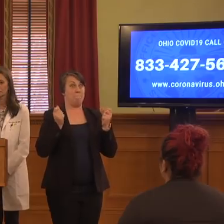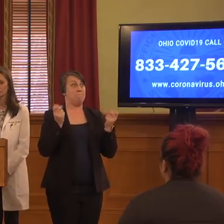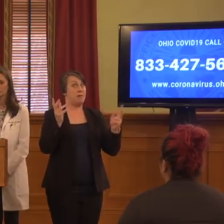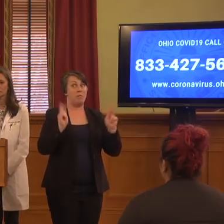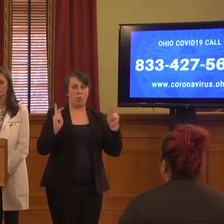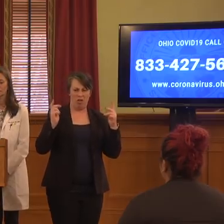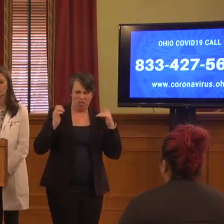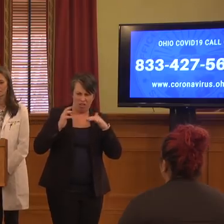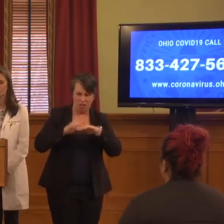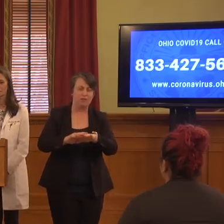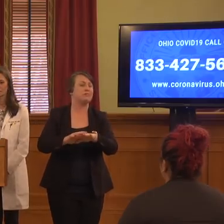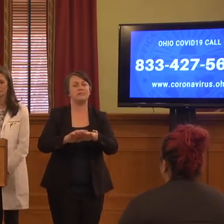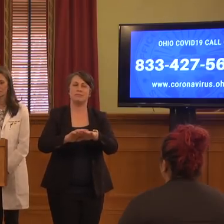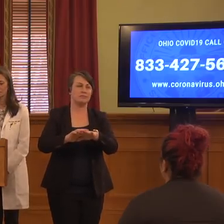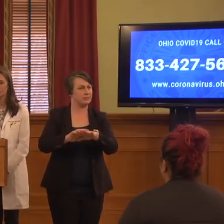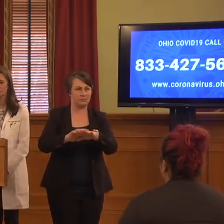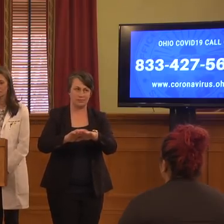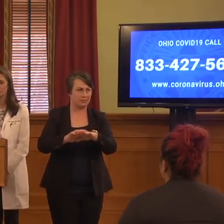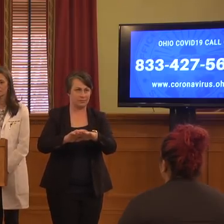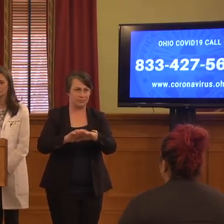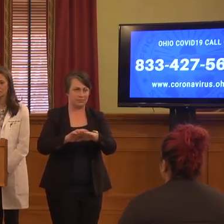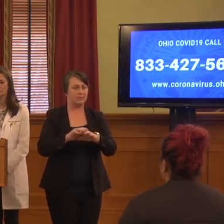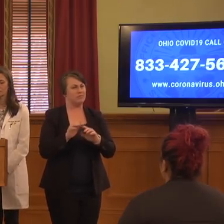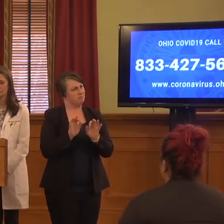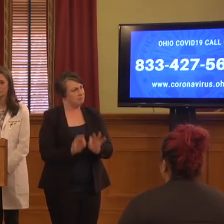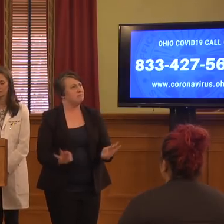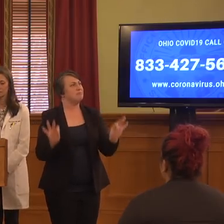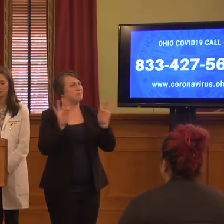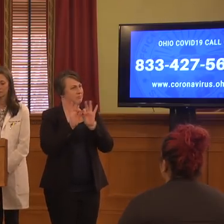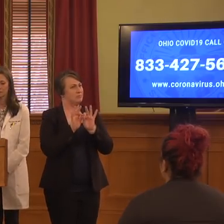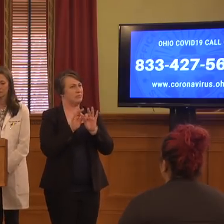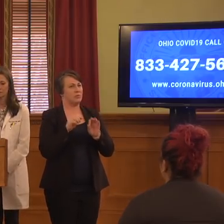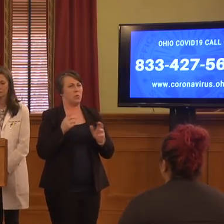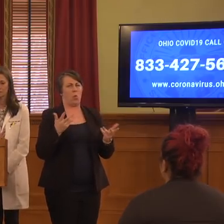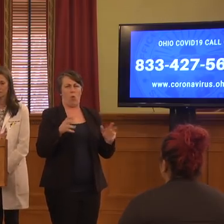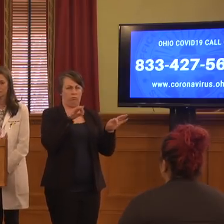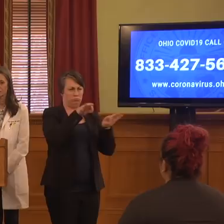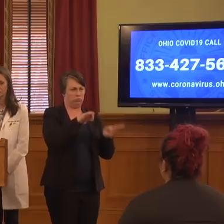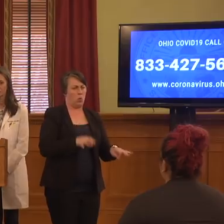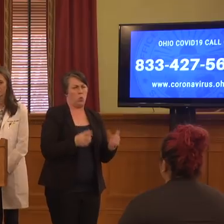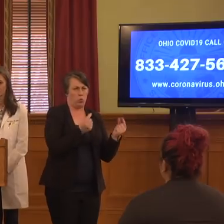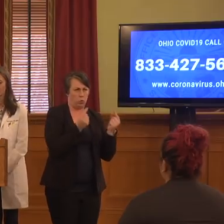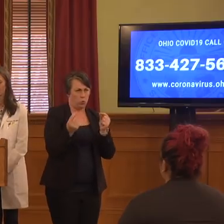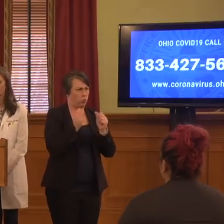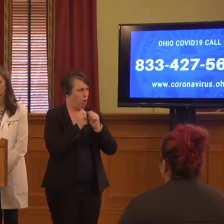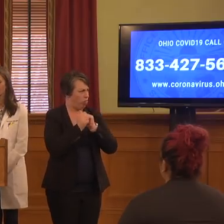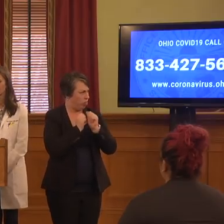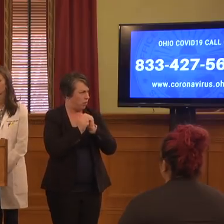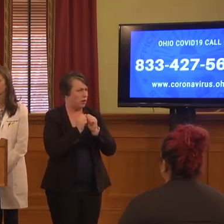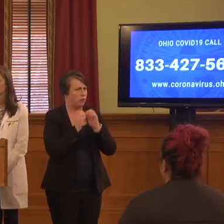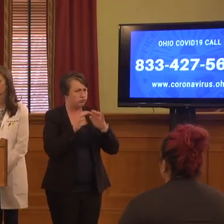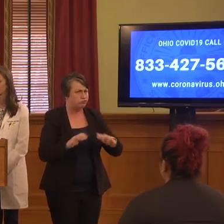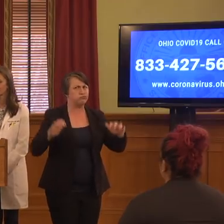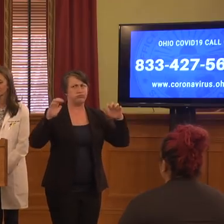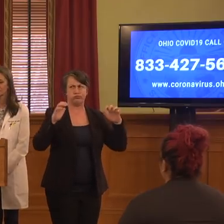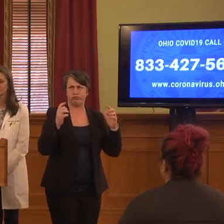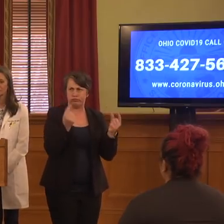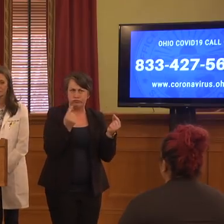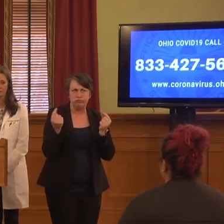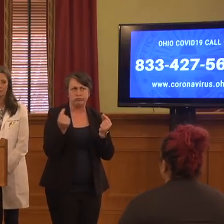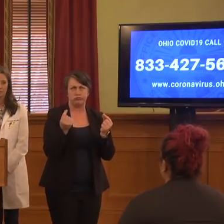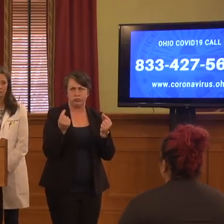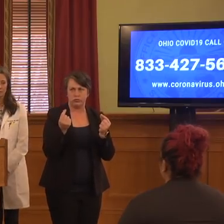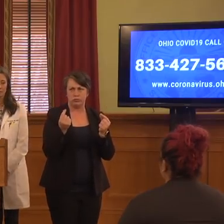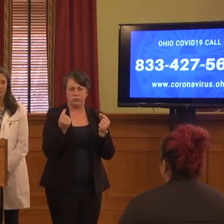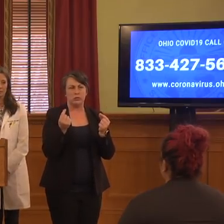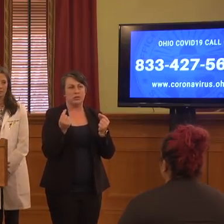important things. But we've kind of outlined how athletic events should be dealt with. But again, you have